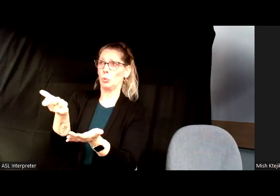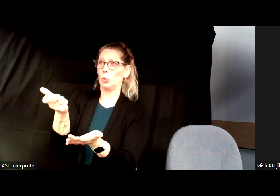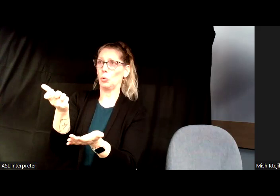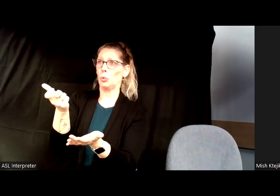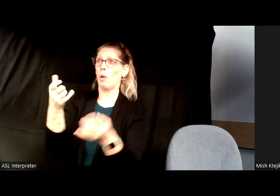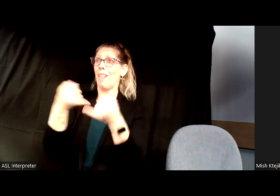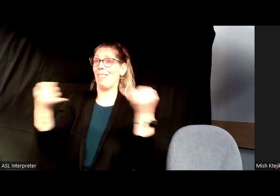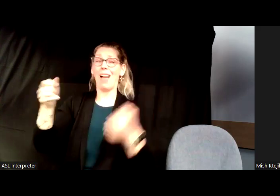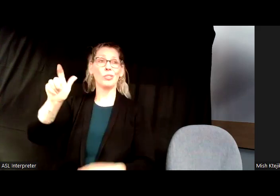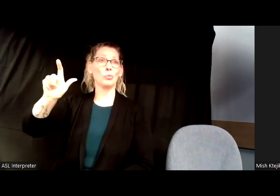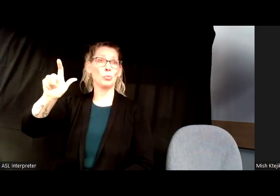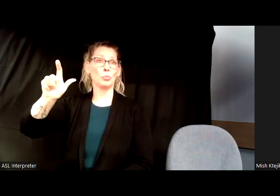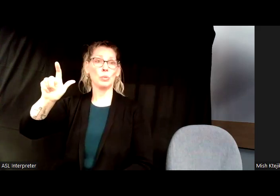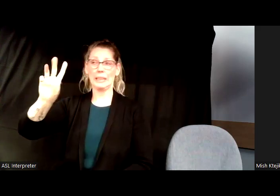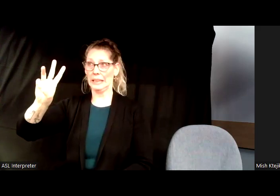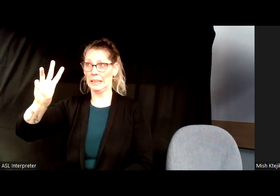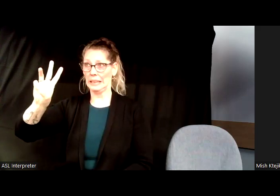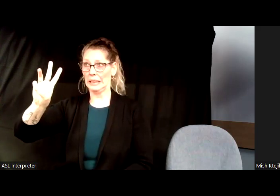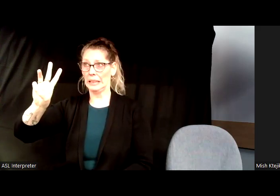remove line 26.